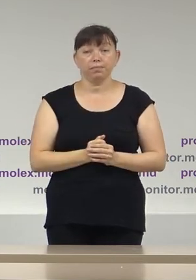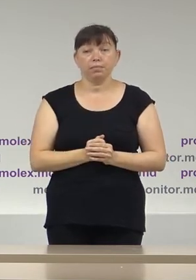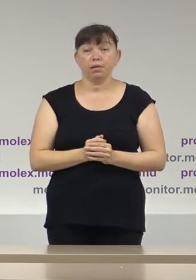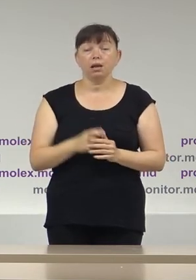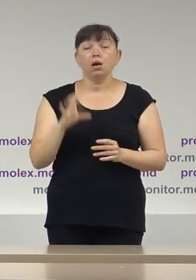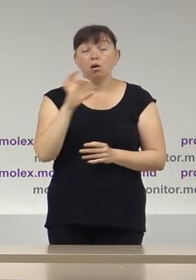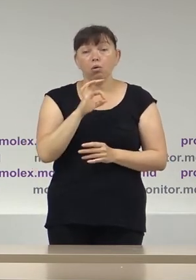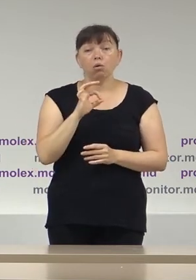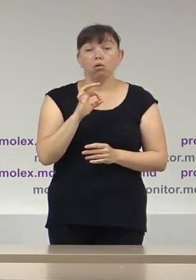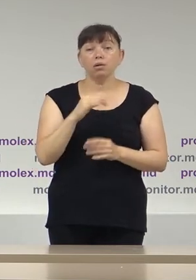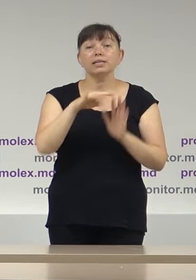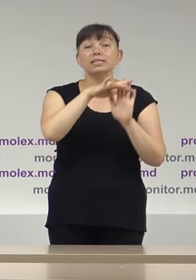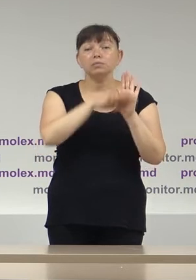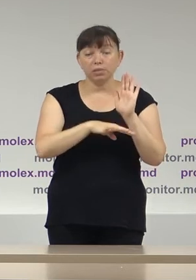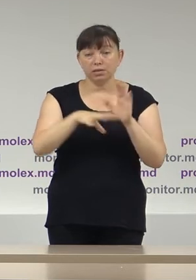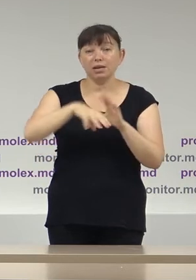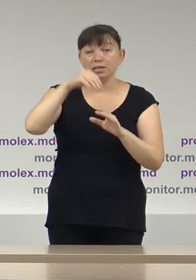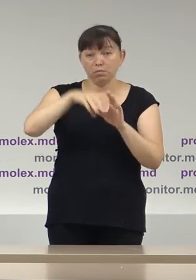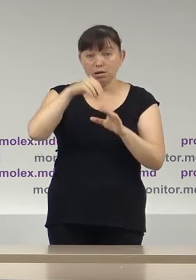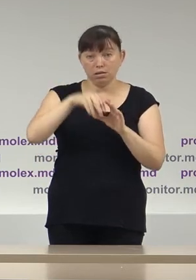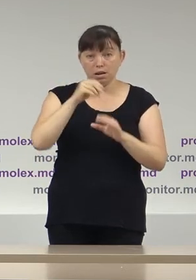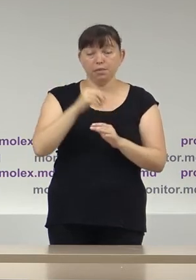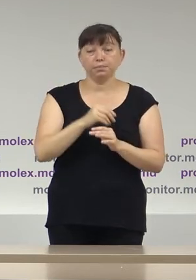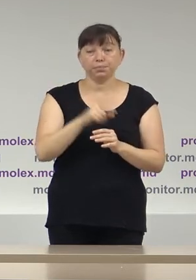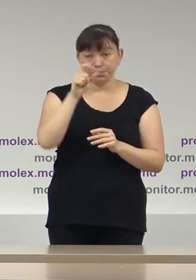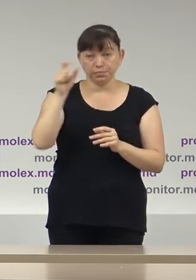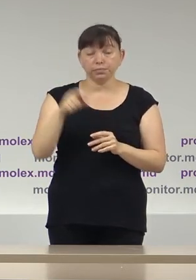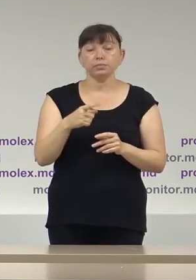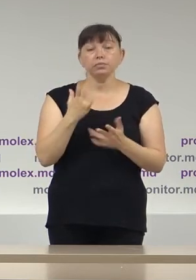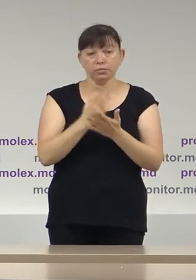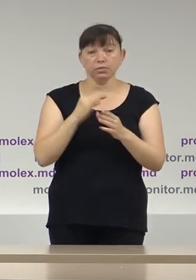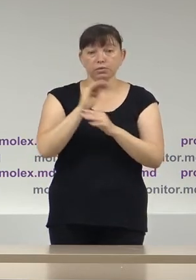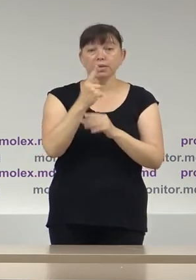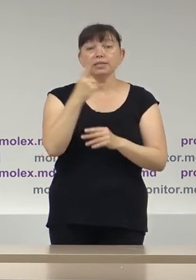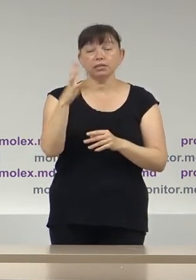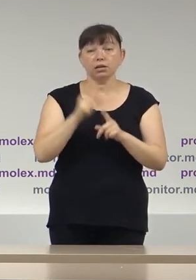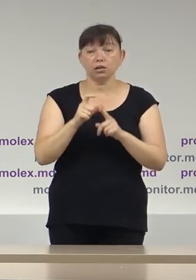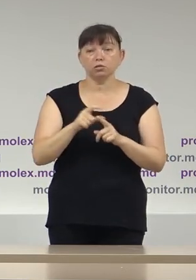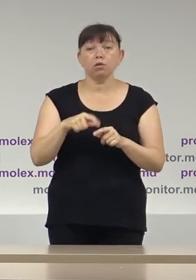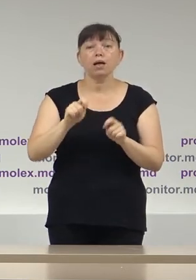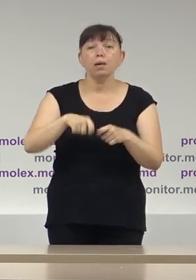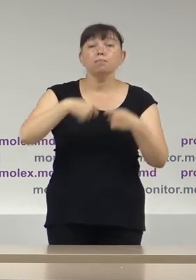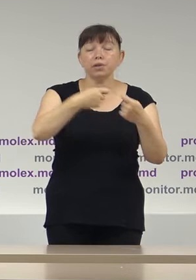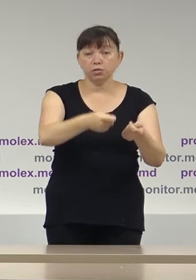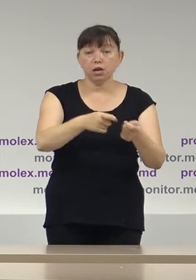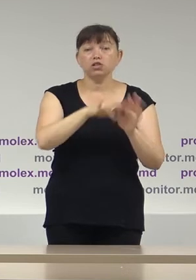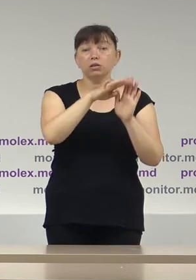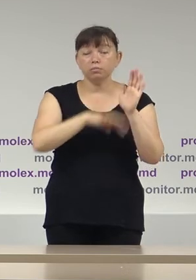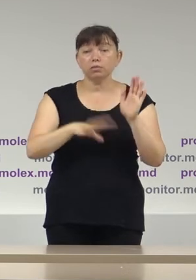at 27% of precinct electoral bureaus. Regarding the electoral